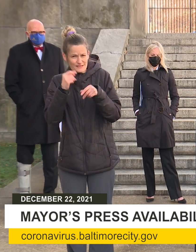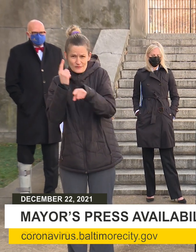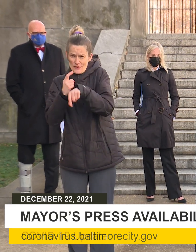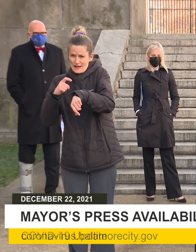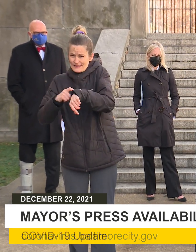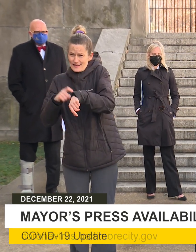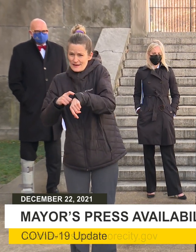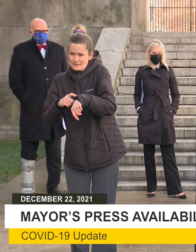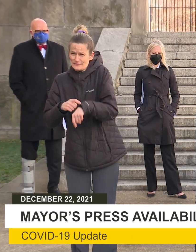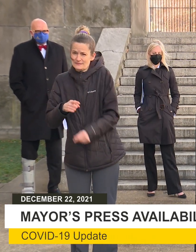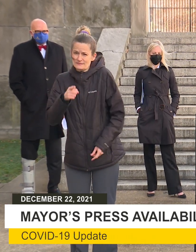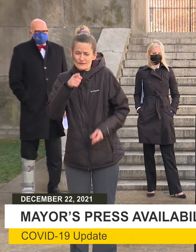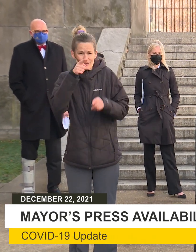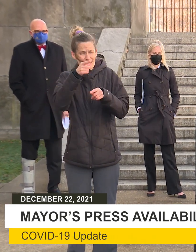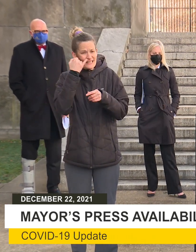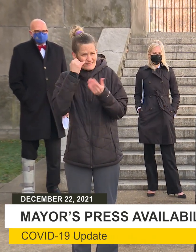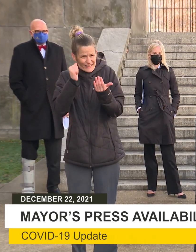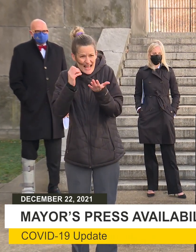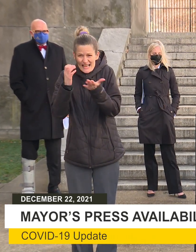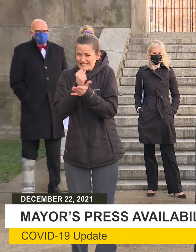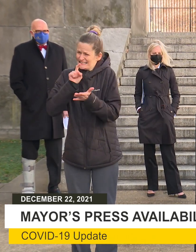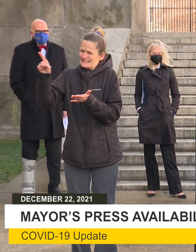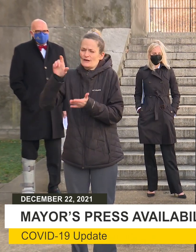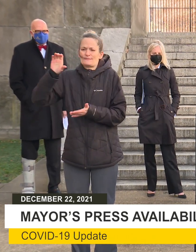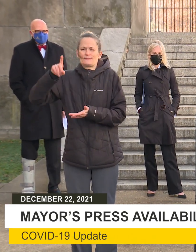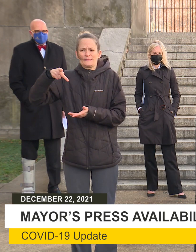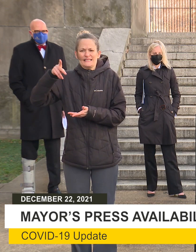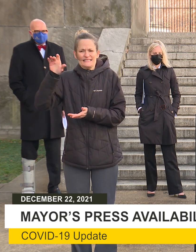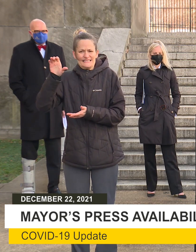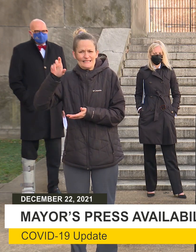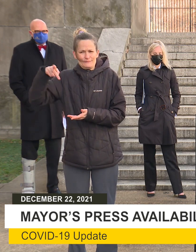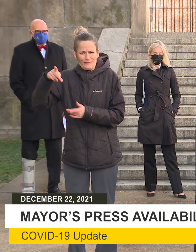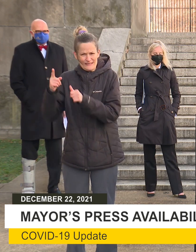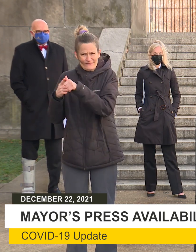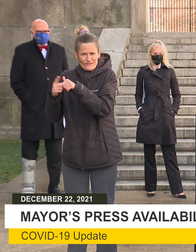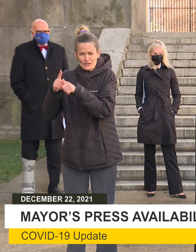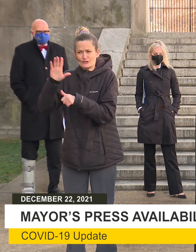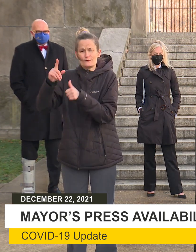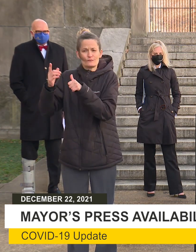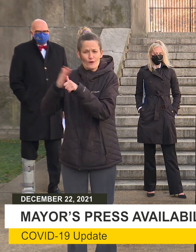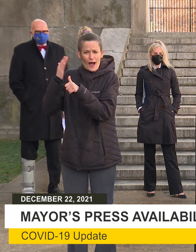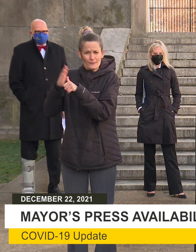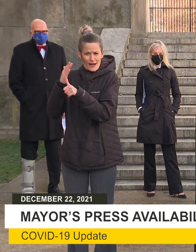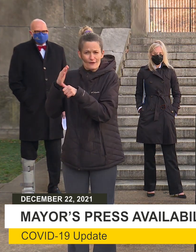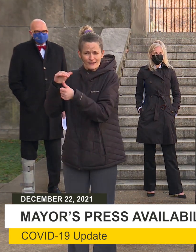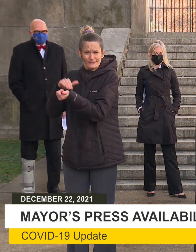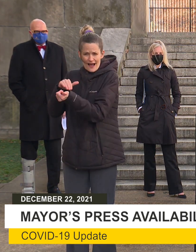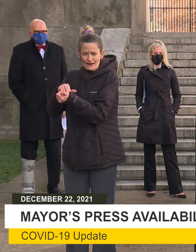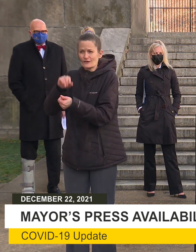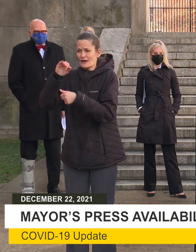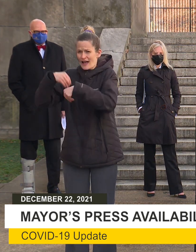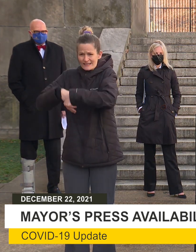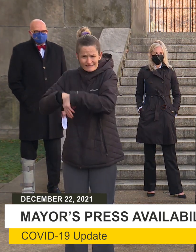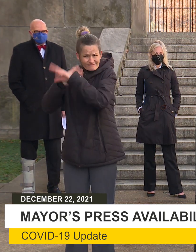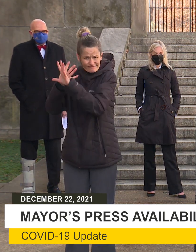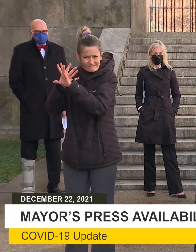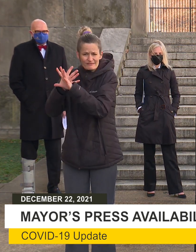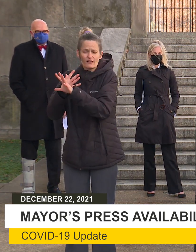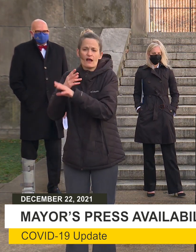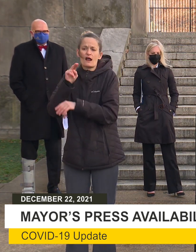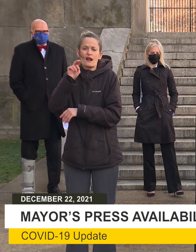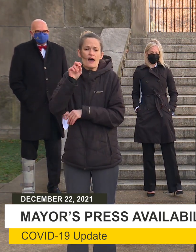primary care physician, urgent care center, or use telehealth for your non-emergent medical problem, please do